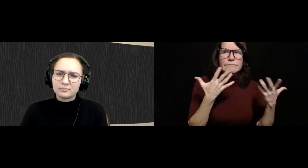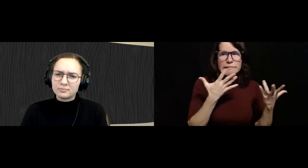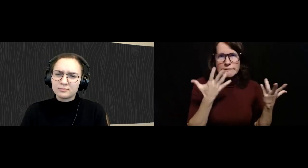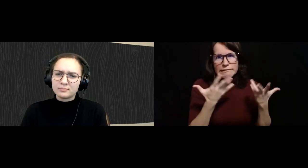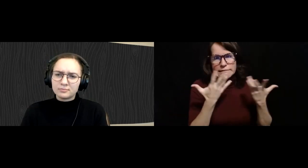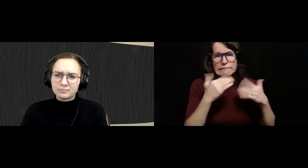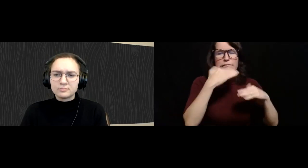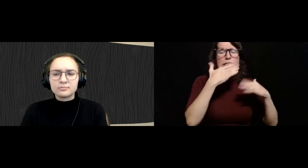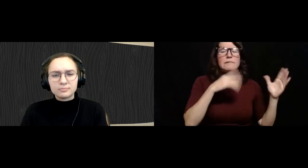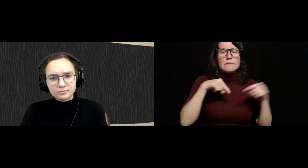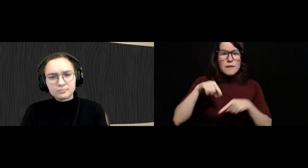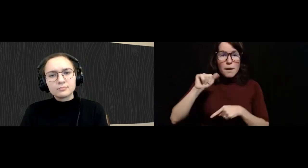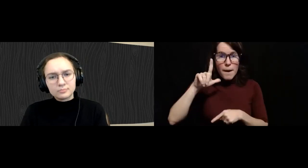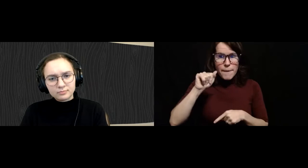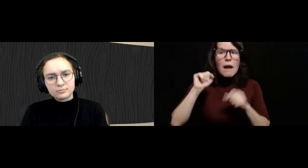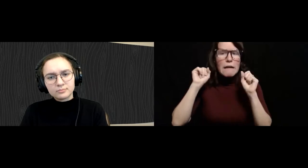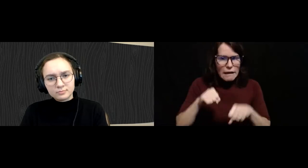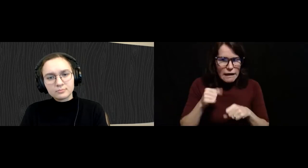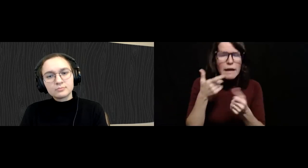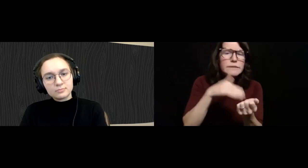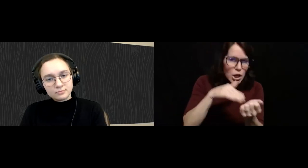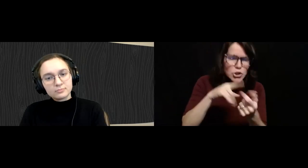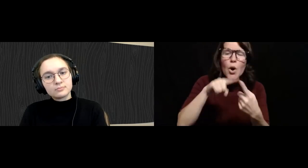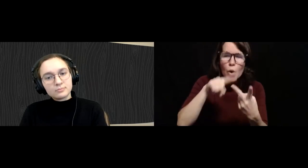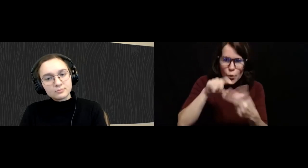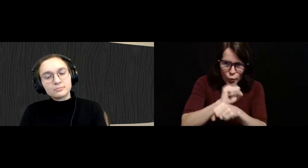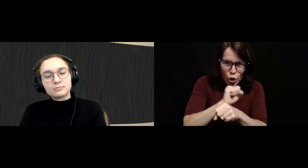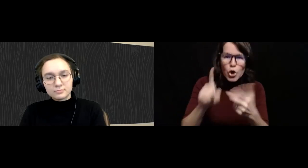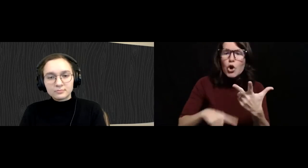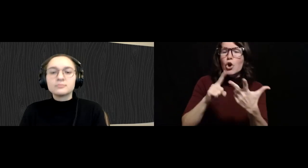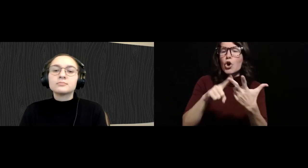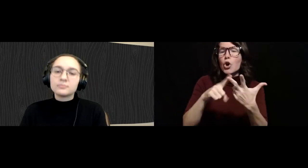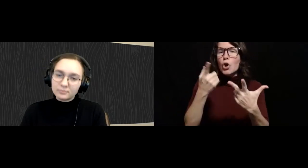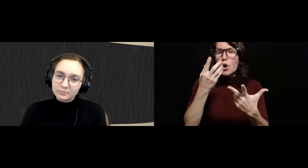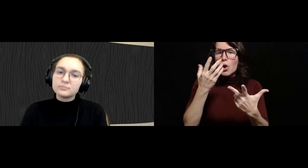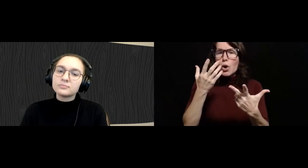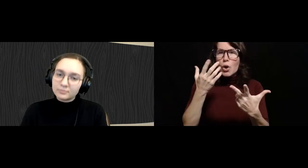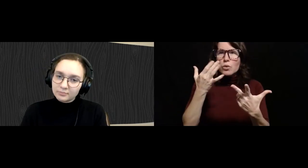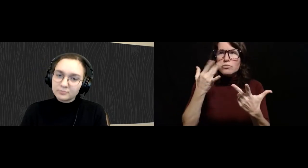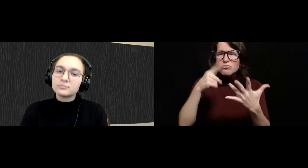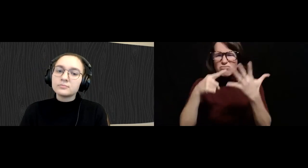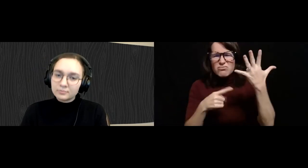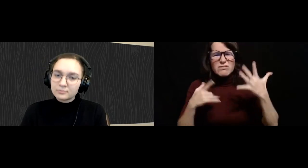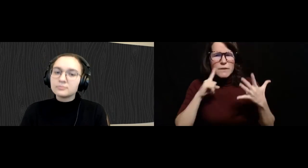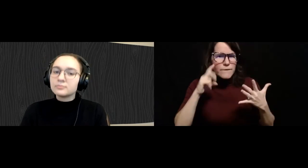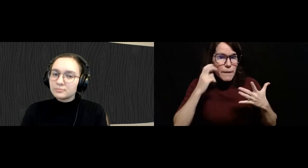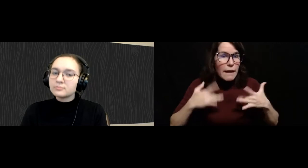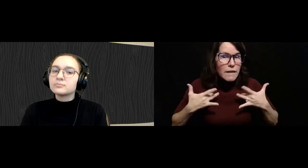event. So yikes, talk about limited. But in Alabama, you know, they can take me to work. They can take me to a medical appointment